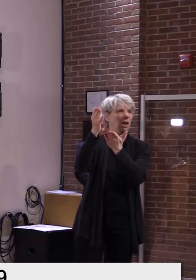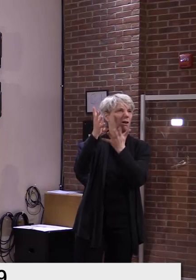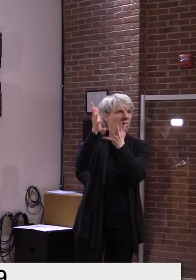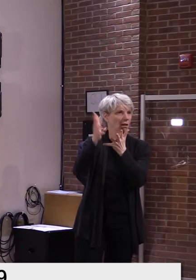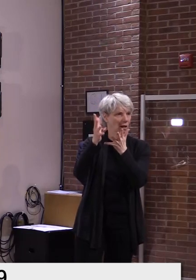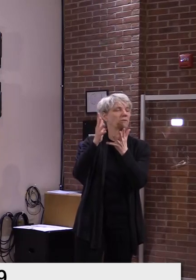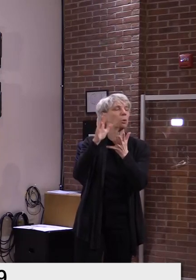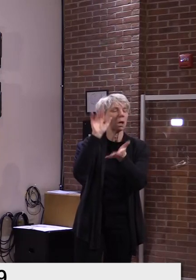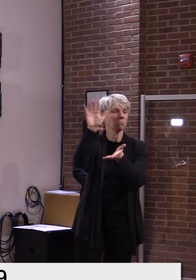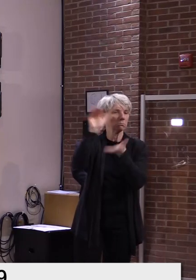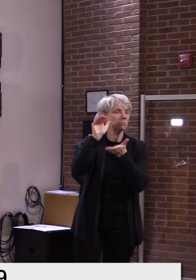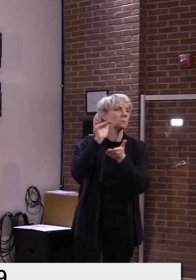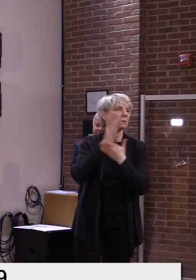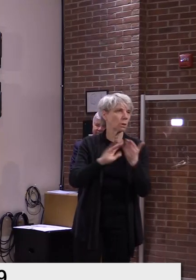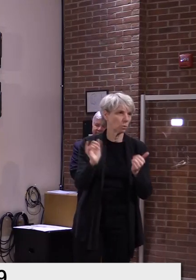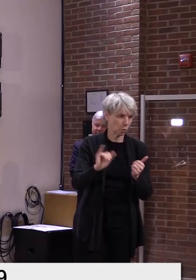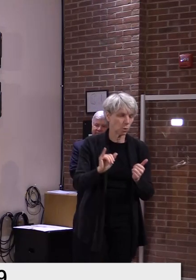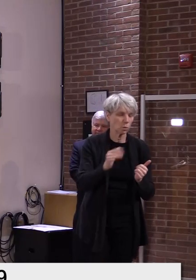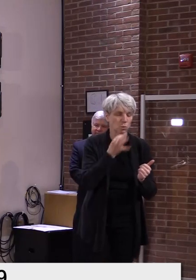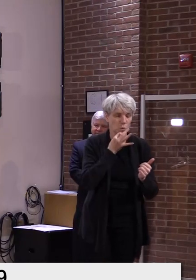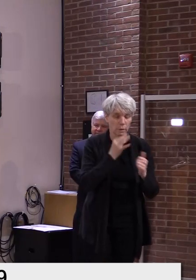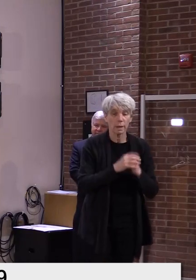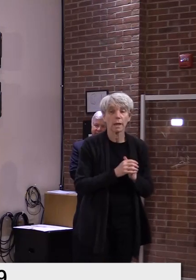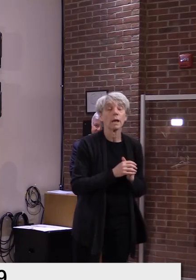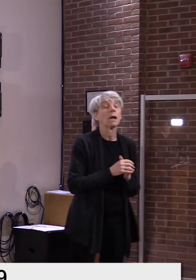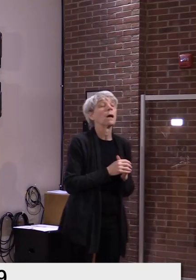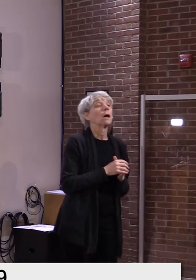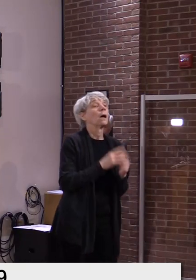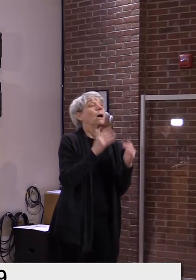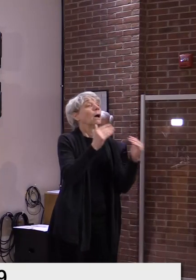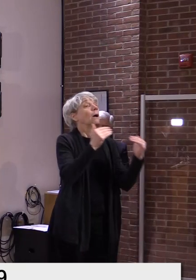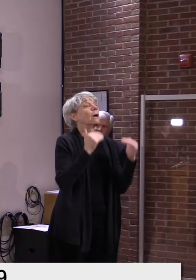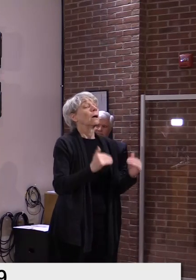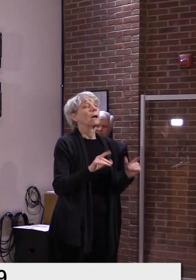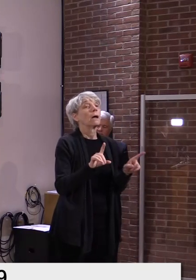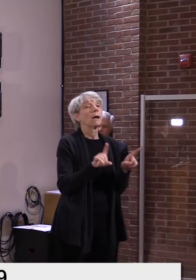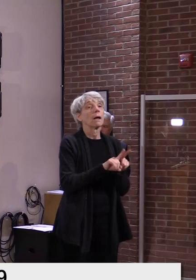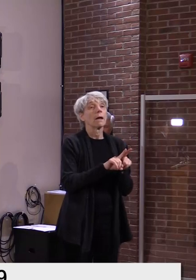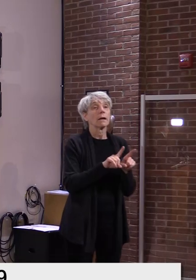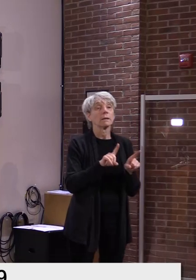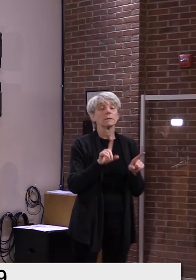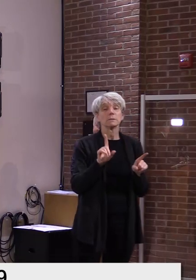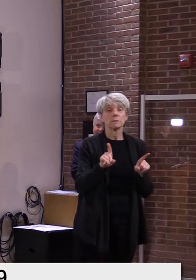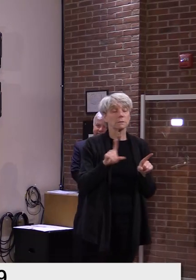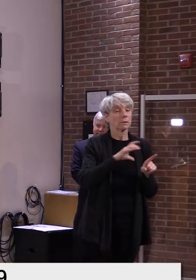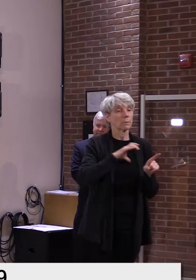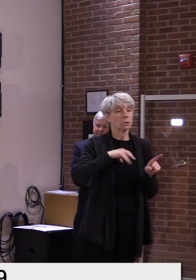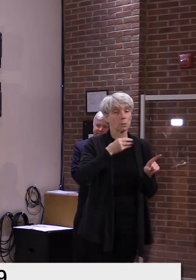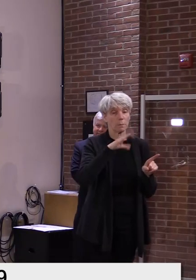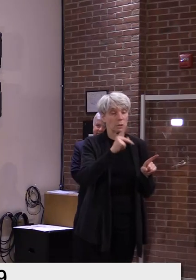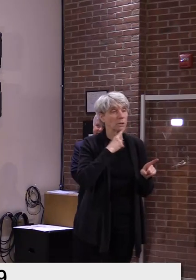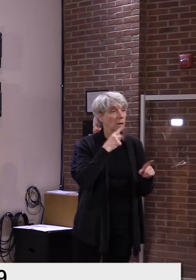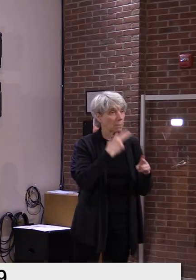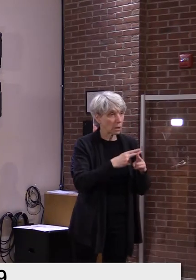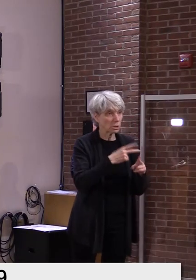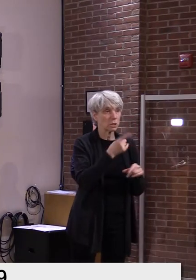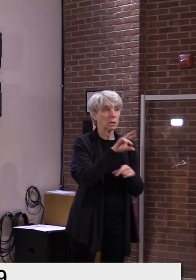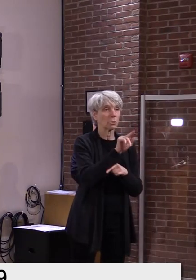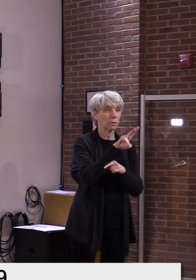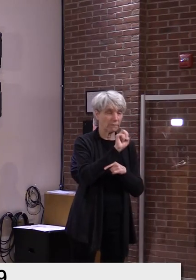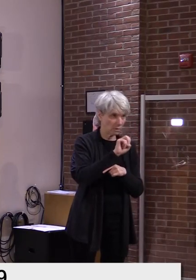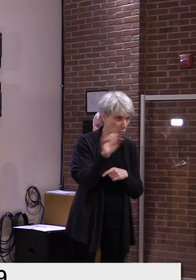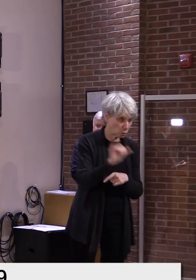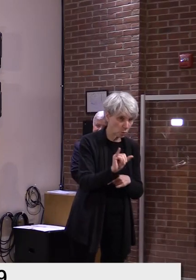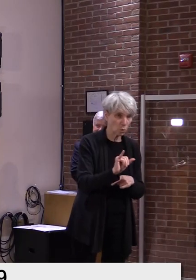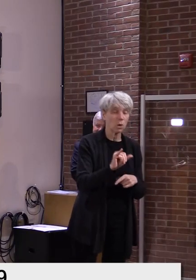as you heard from Secretary Smith and Commissioner Pichek, we're making good progress towards our goal of 80% of the 12